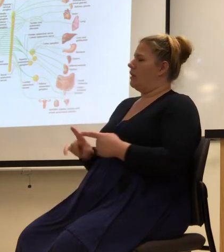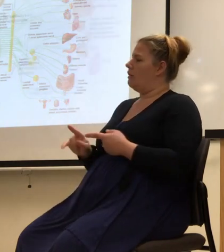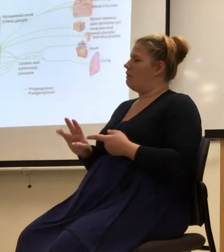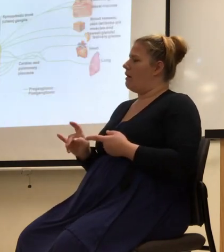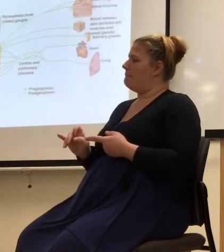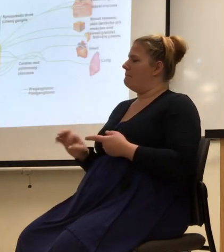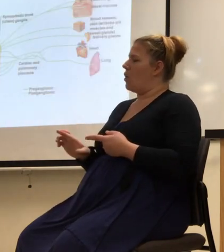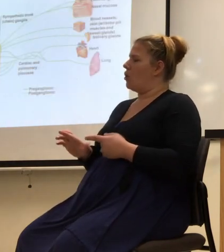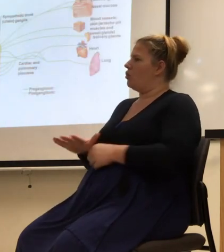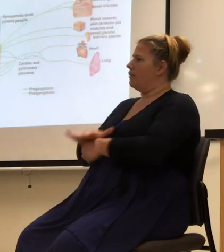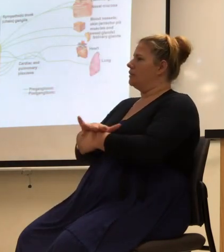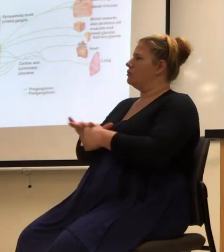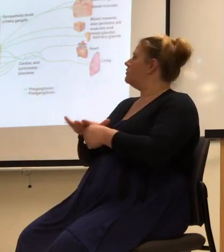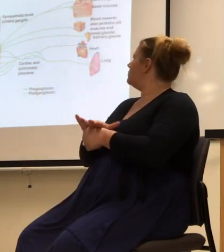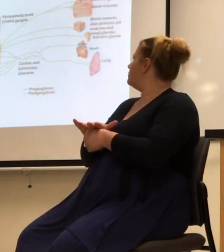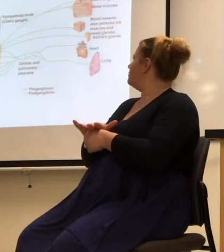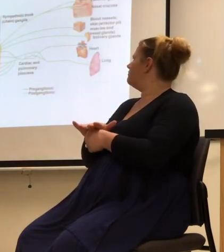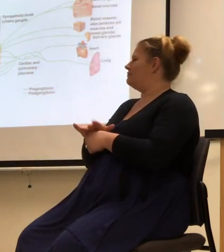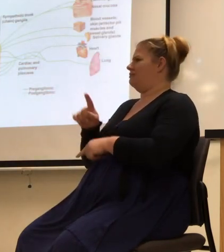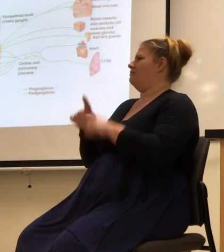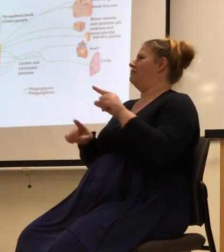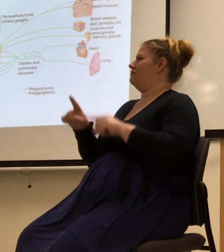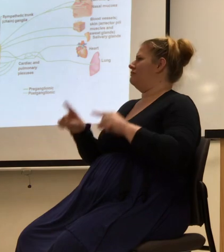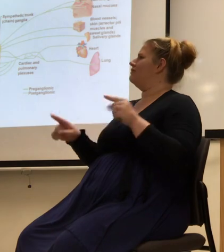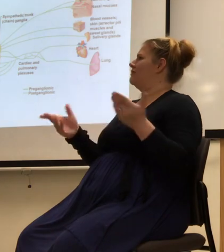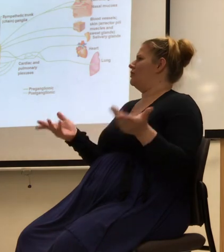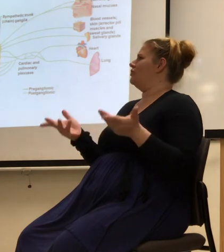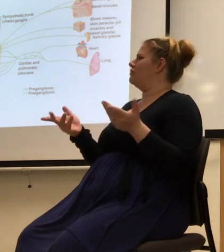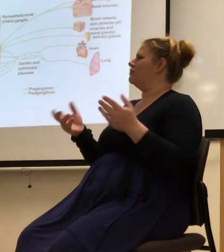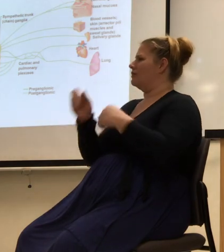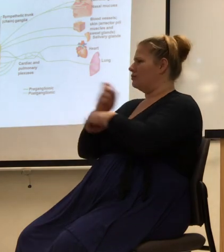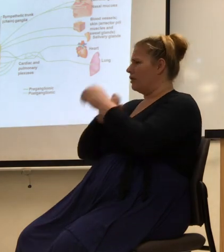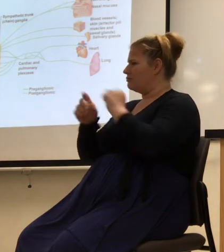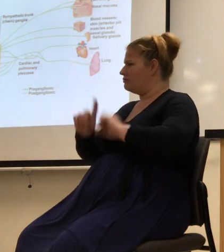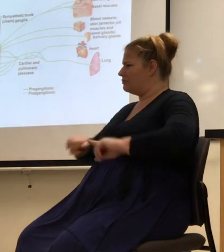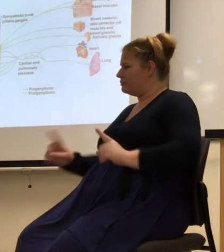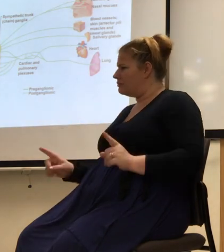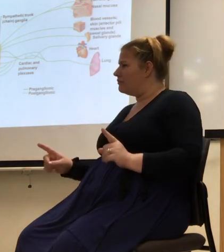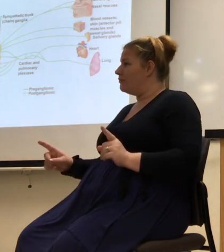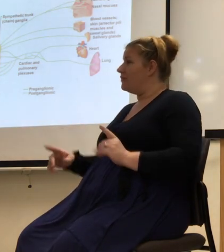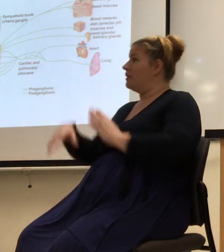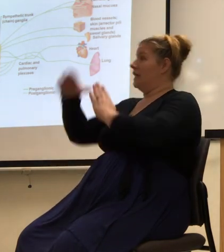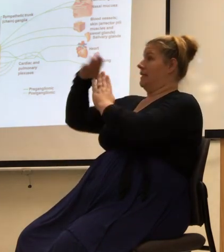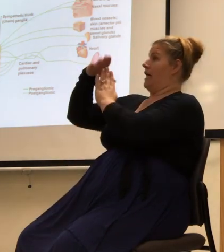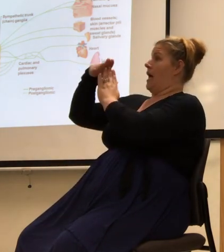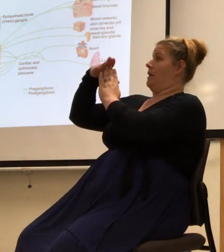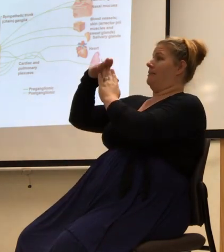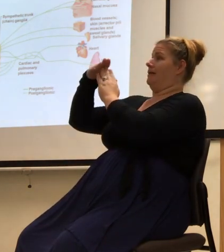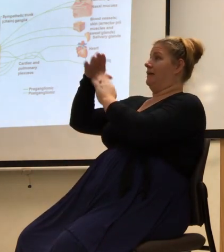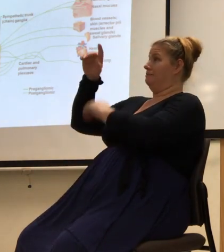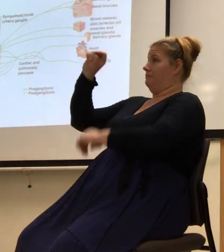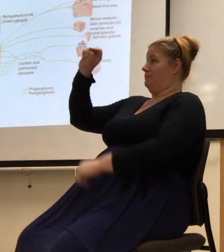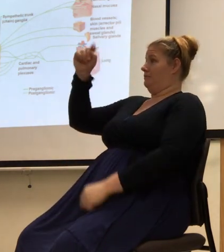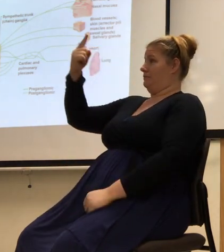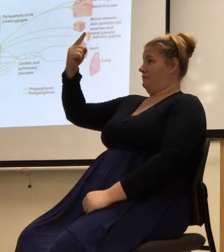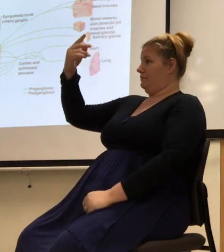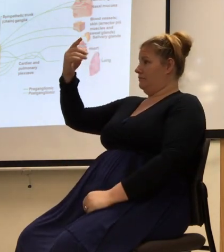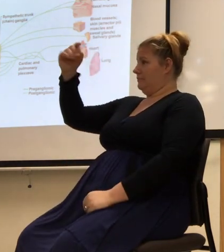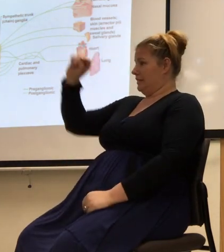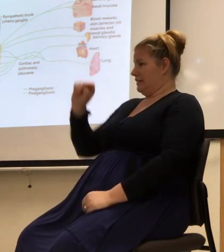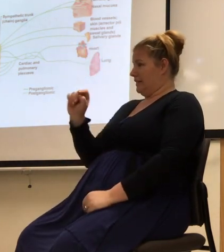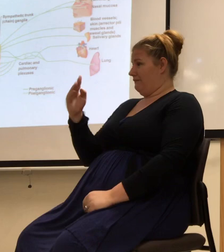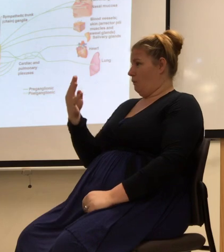There's a lot of variation here. There's another structure you gotta know. So for the top part, they illustrate T1 to T4.